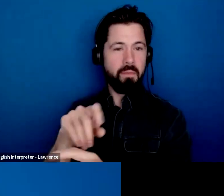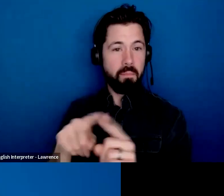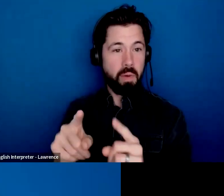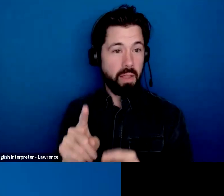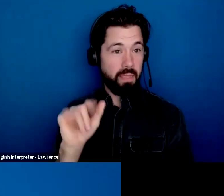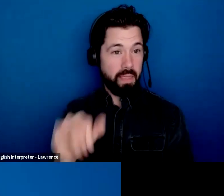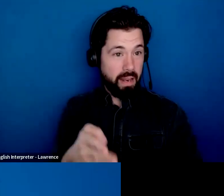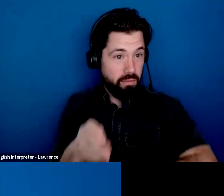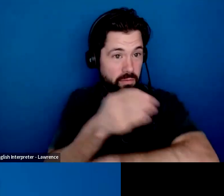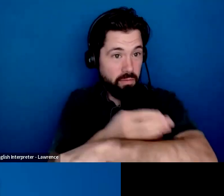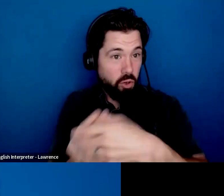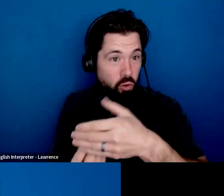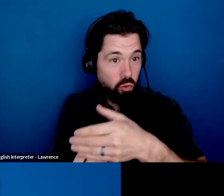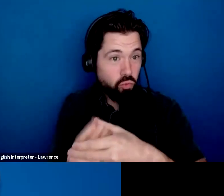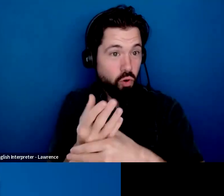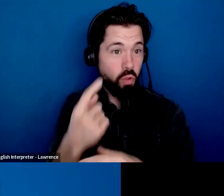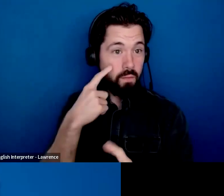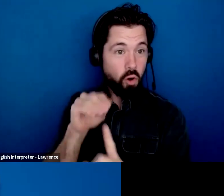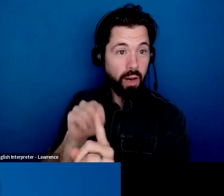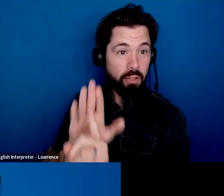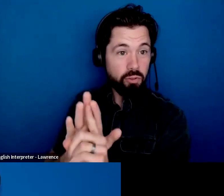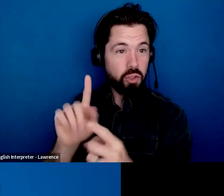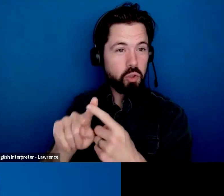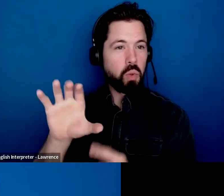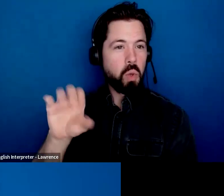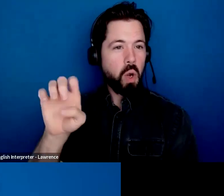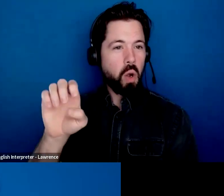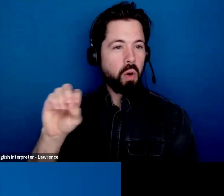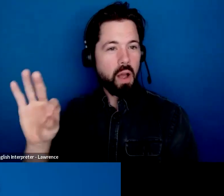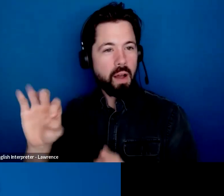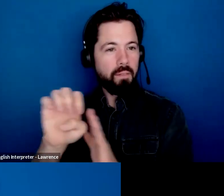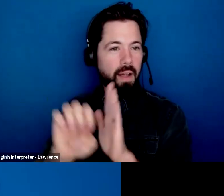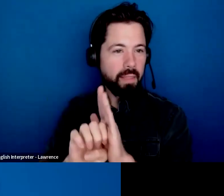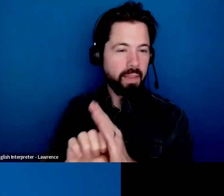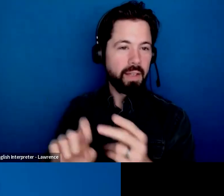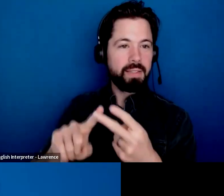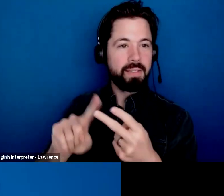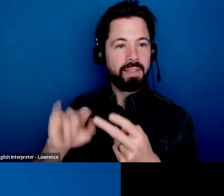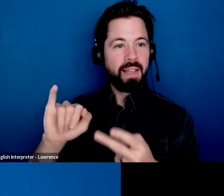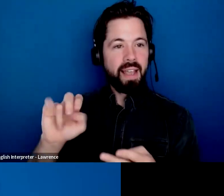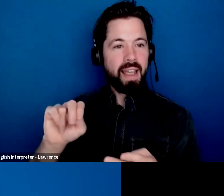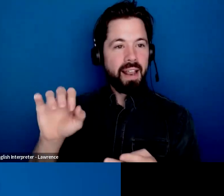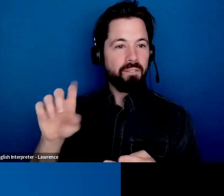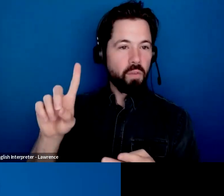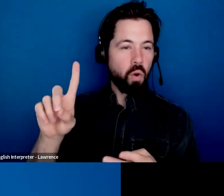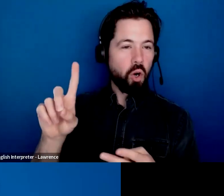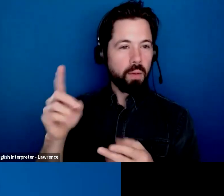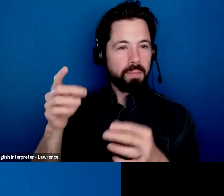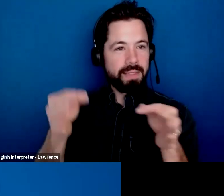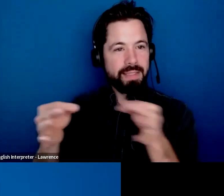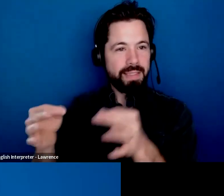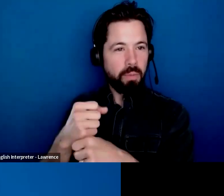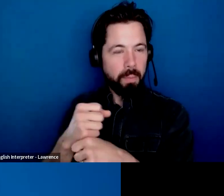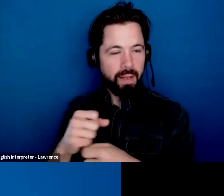of introduction to code of ethics, informed decision making, person-centered supports,